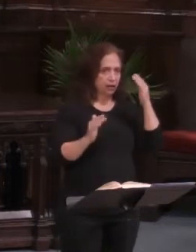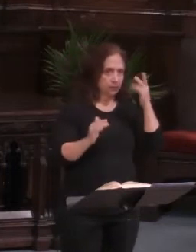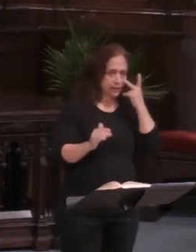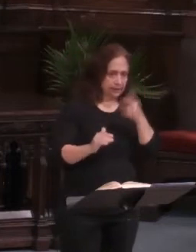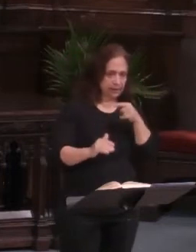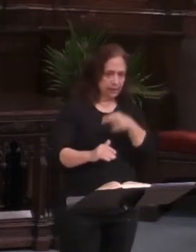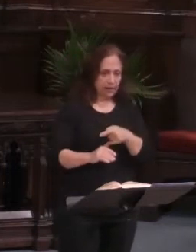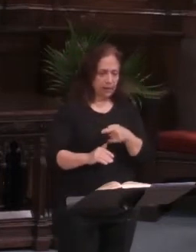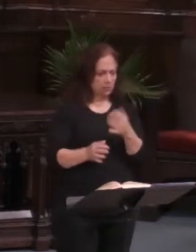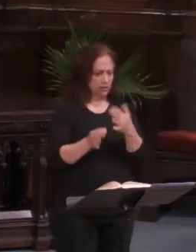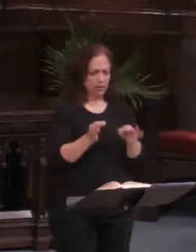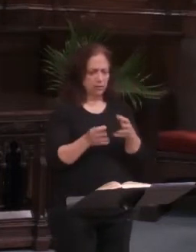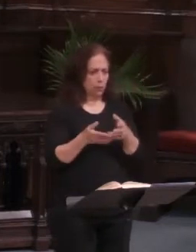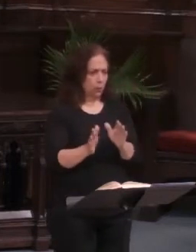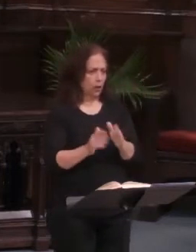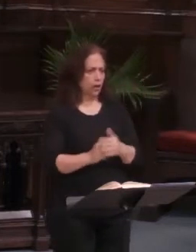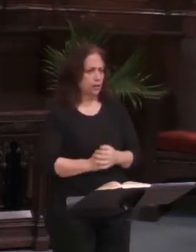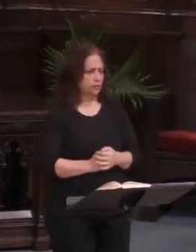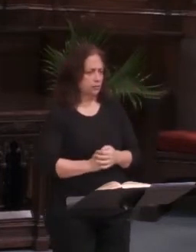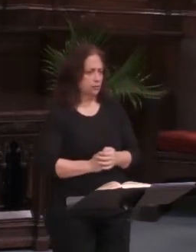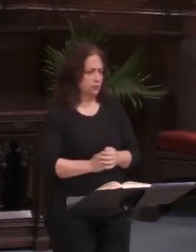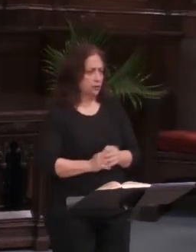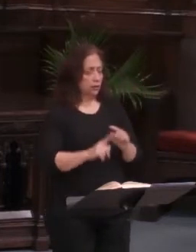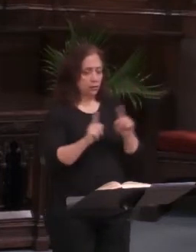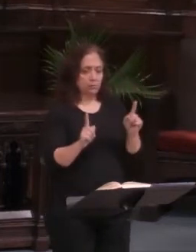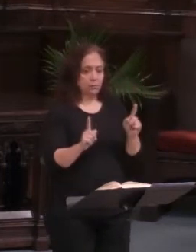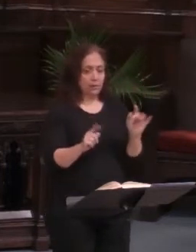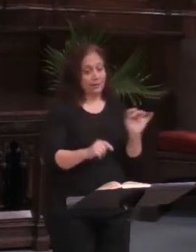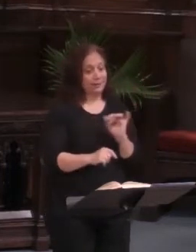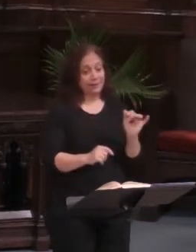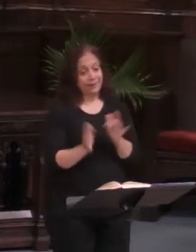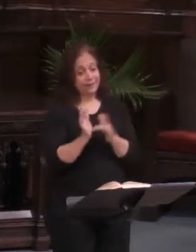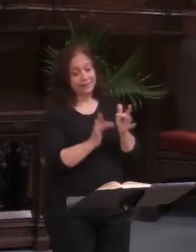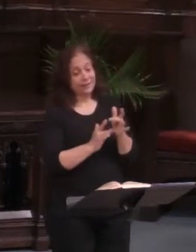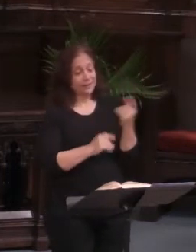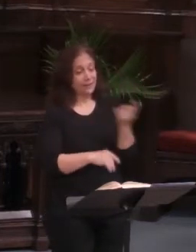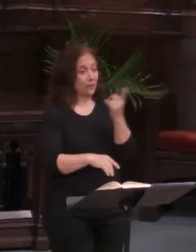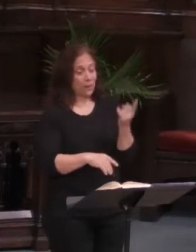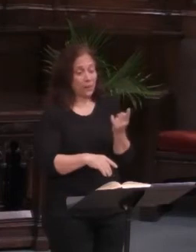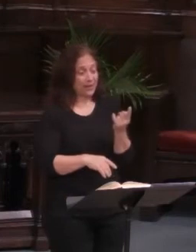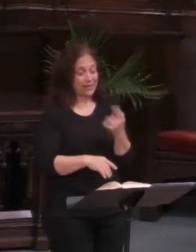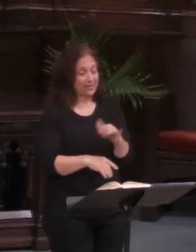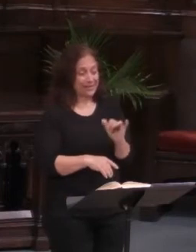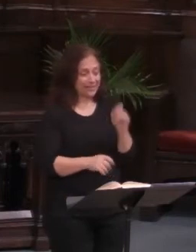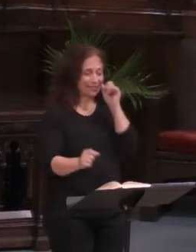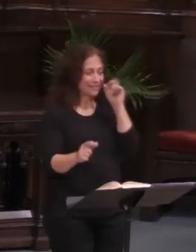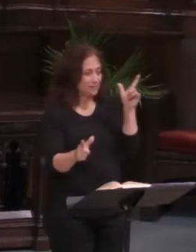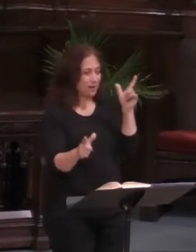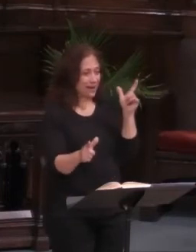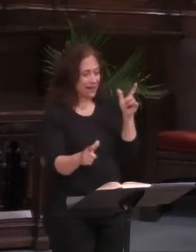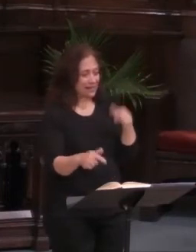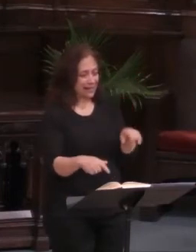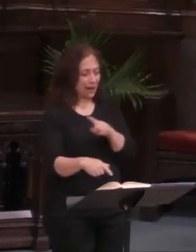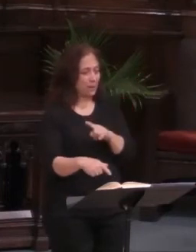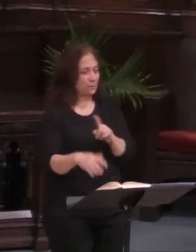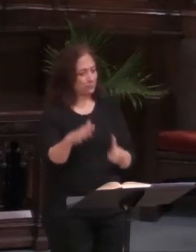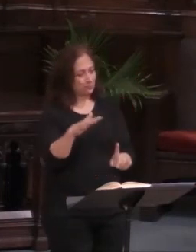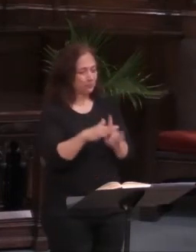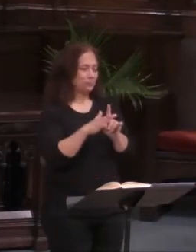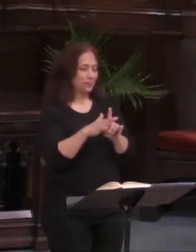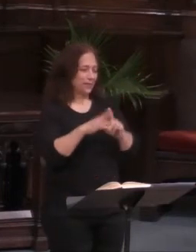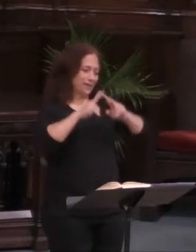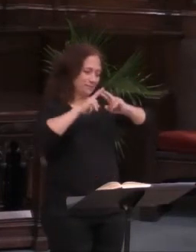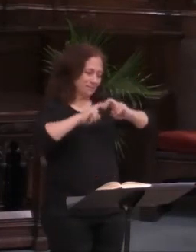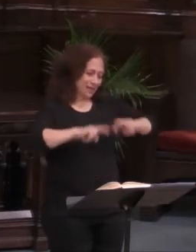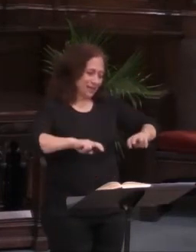him in such a simple way, but just like Jesus always does, he surprised them by peeling